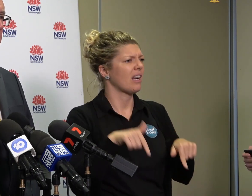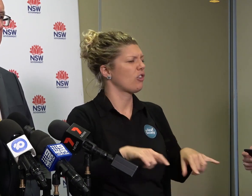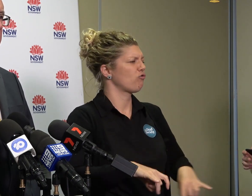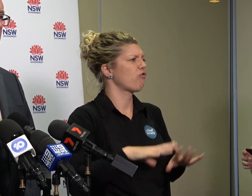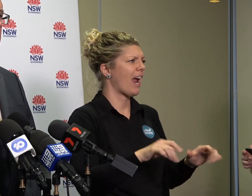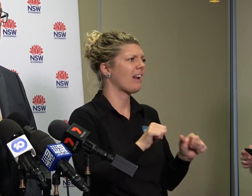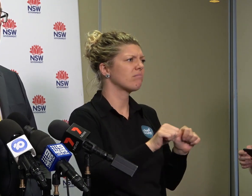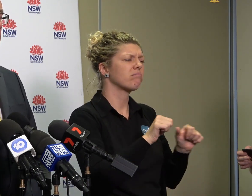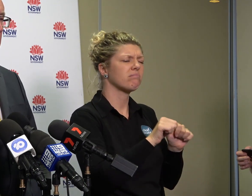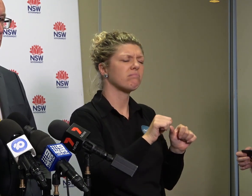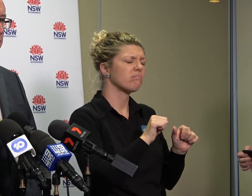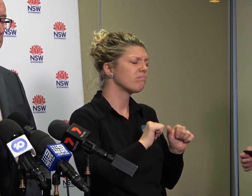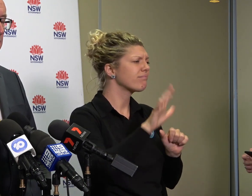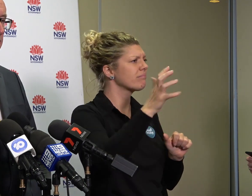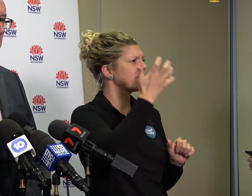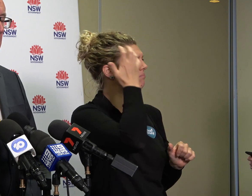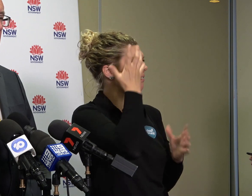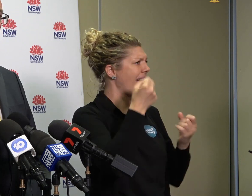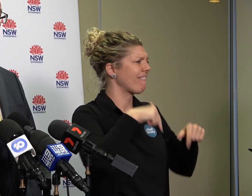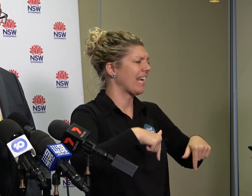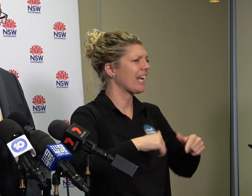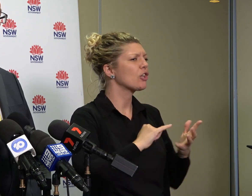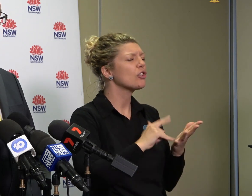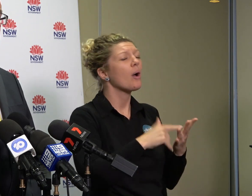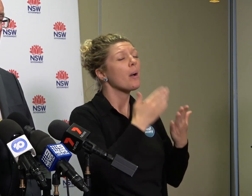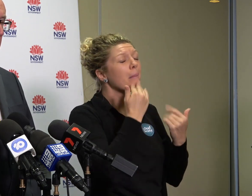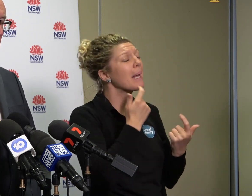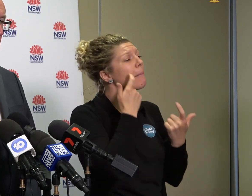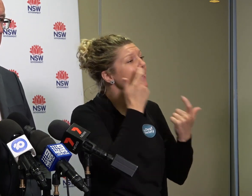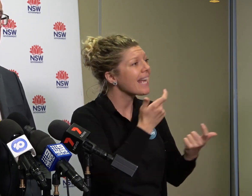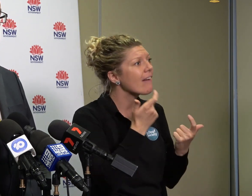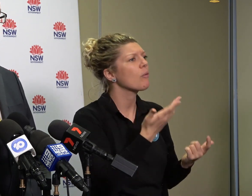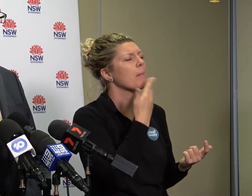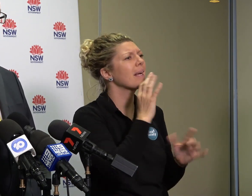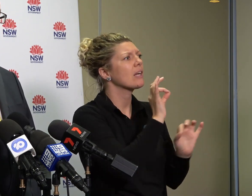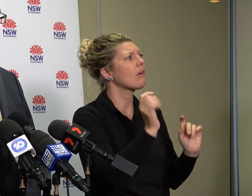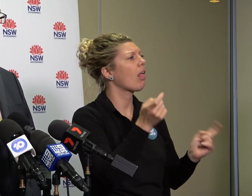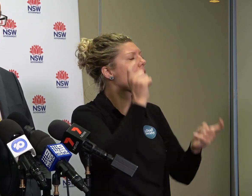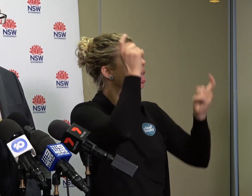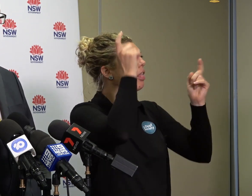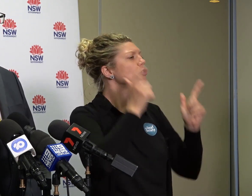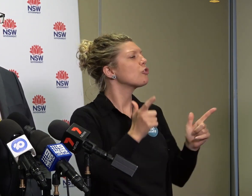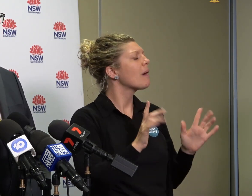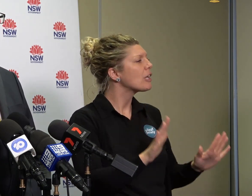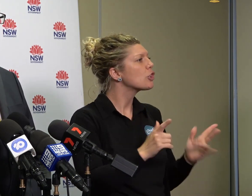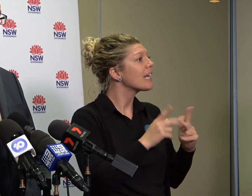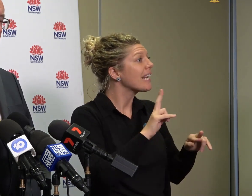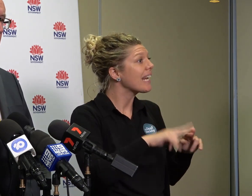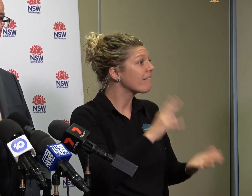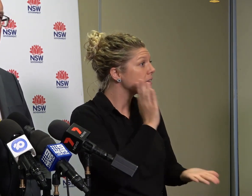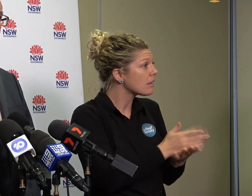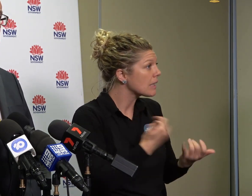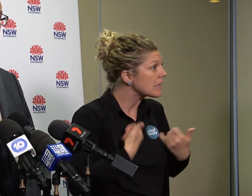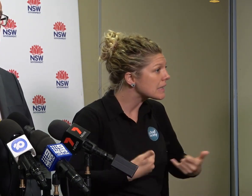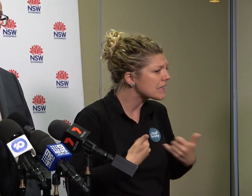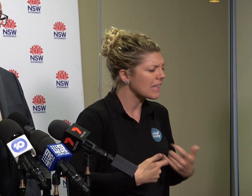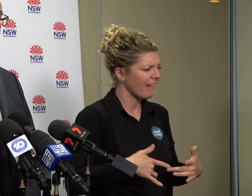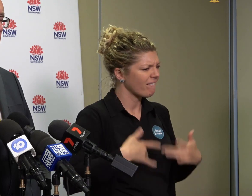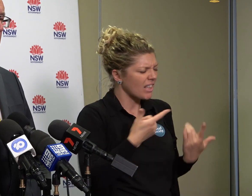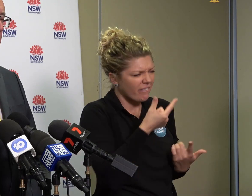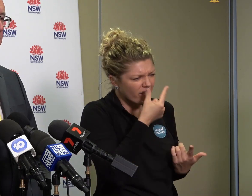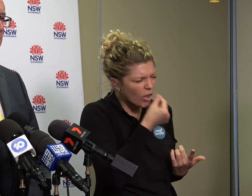the community is be cautious, but don't be alarmed. If you do have some symptoms, flu-like